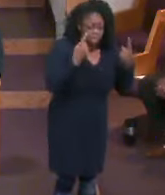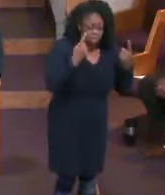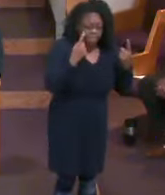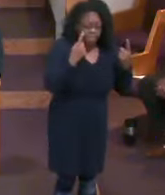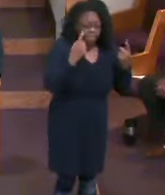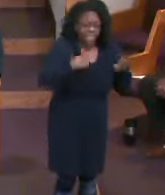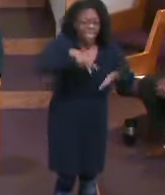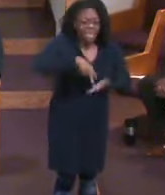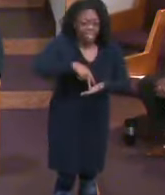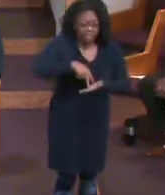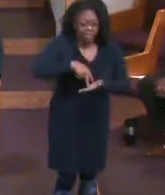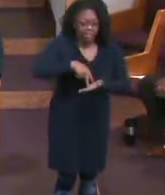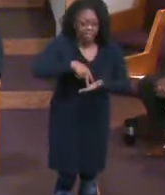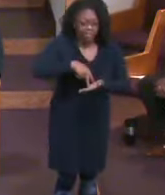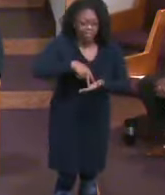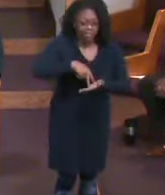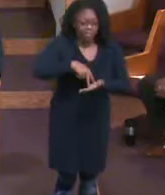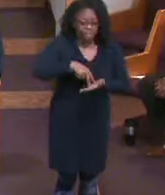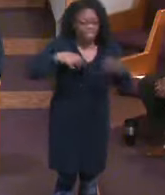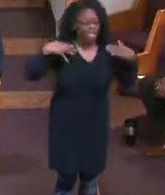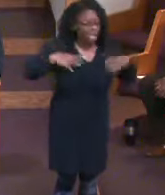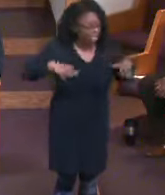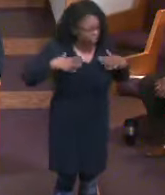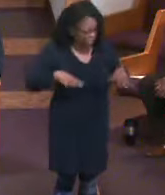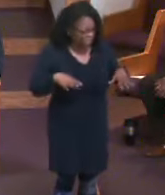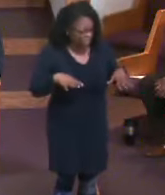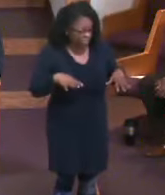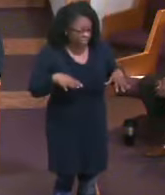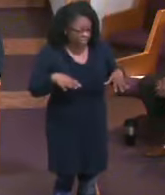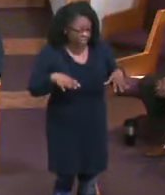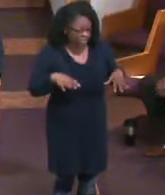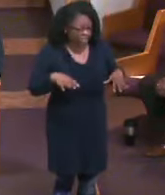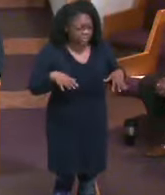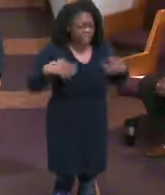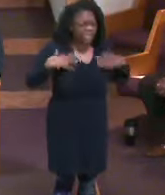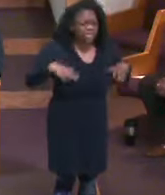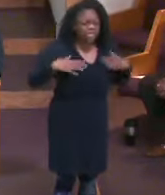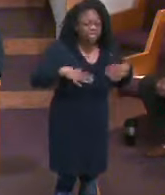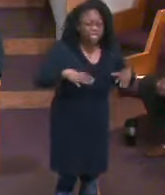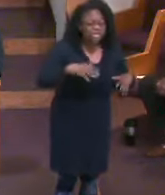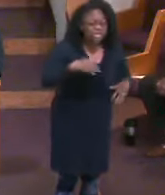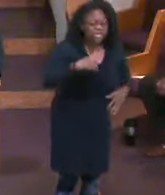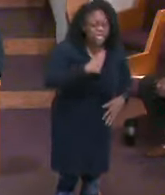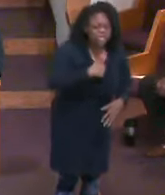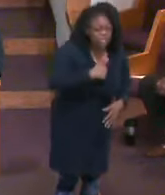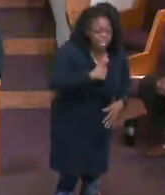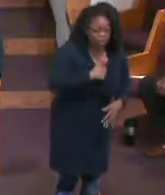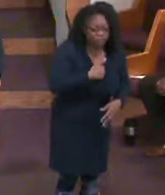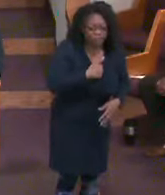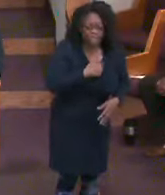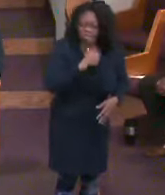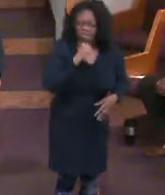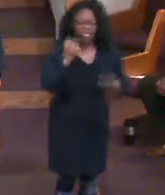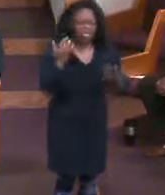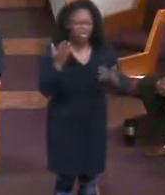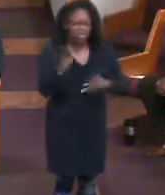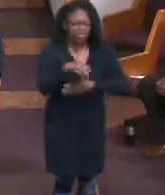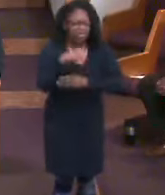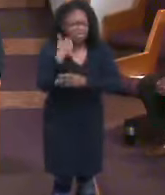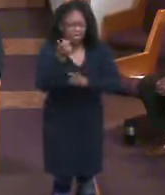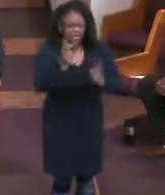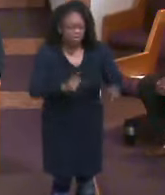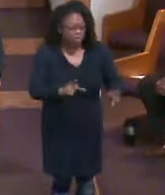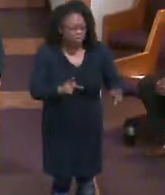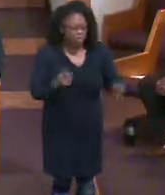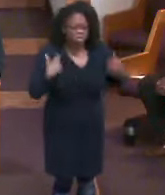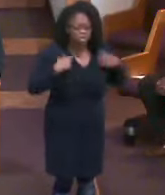got up, he got dressed, he dressed himself. He did not wait for someone else to dress